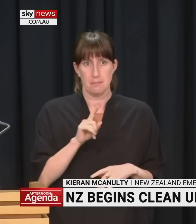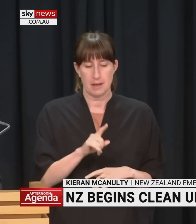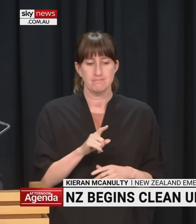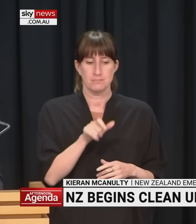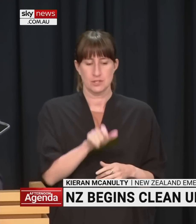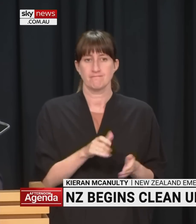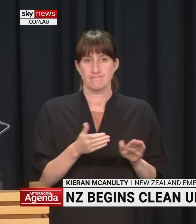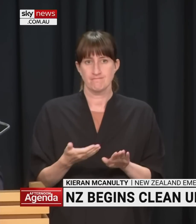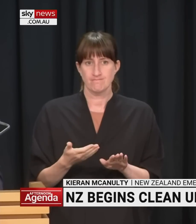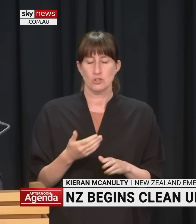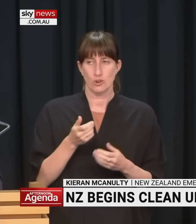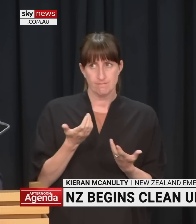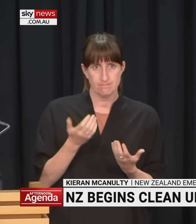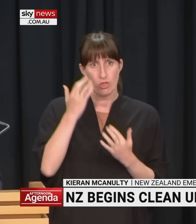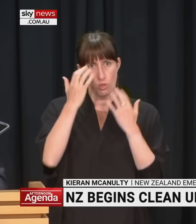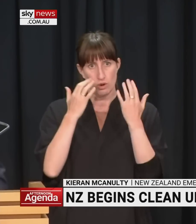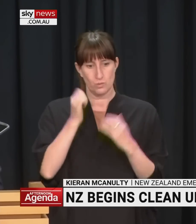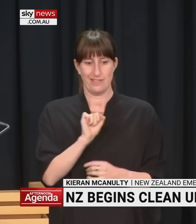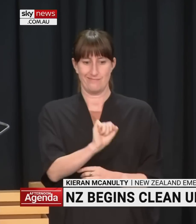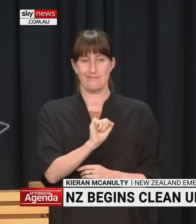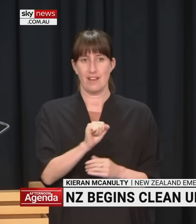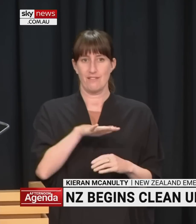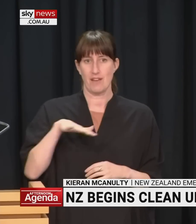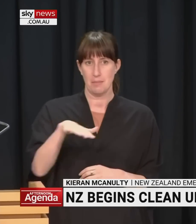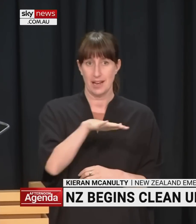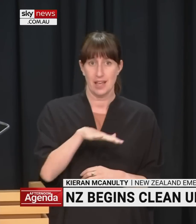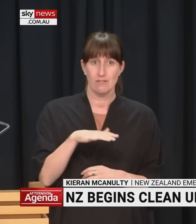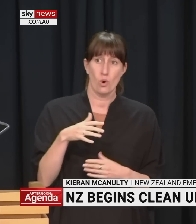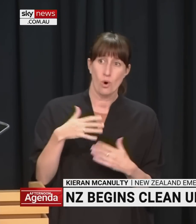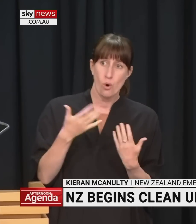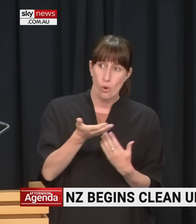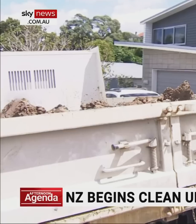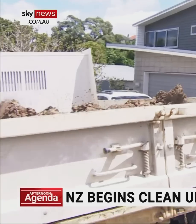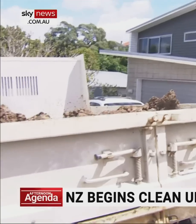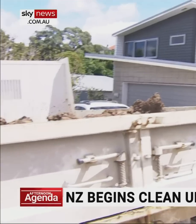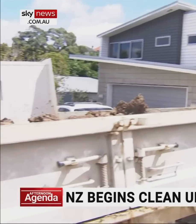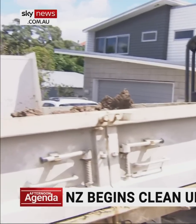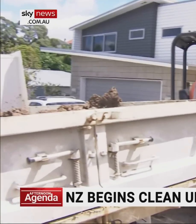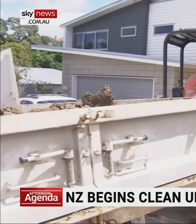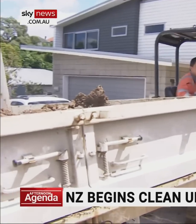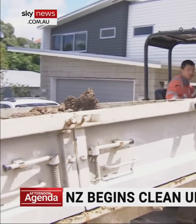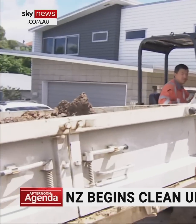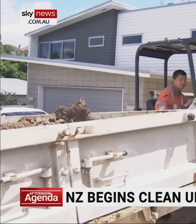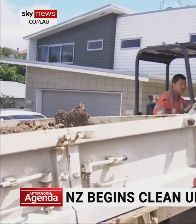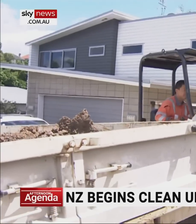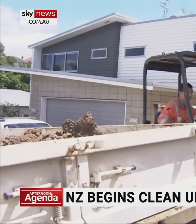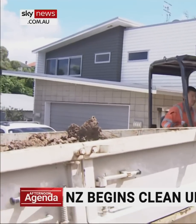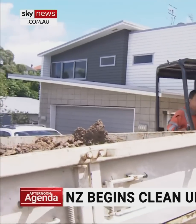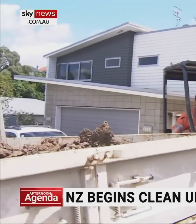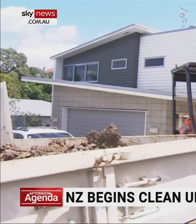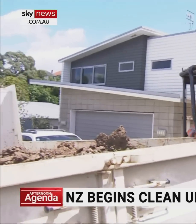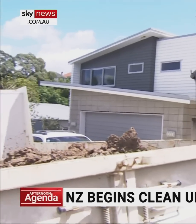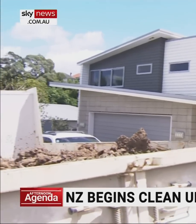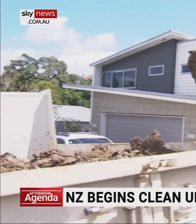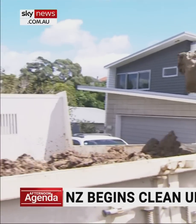to all volunteers in emergency services. This is no doubt will hit hard. In Auckland, the lengthy clean-up is